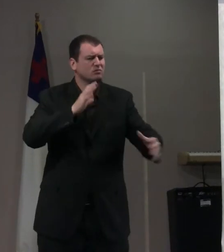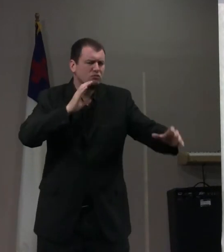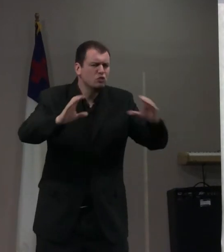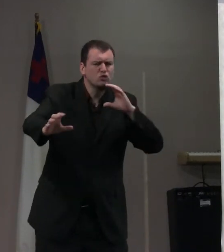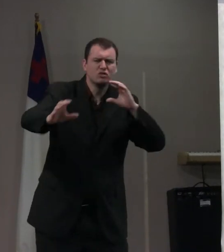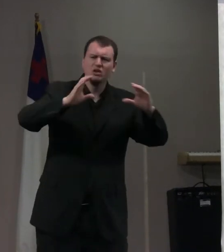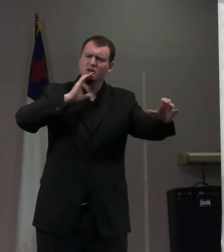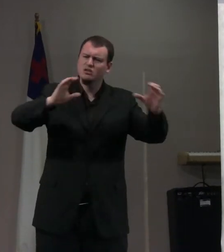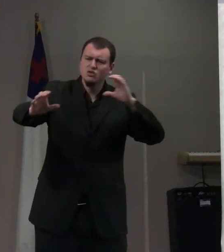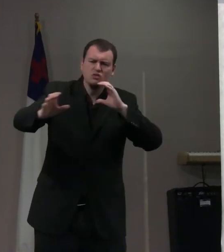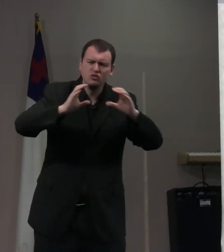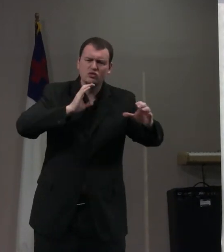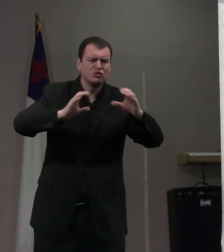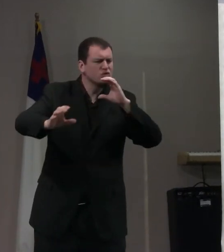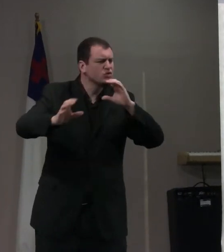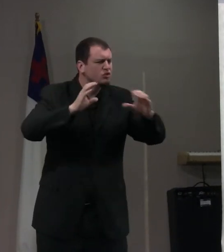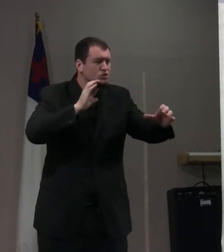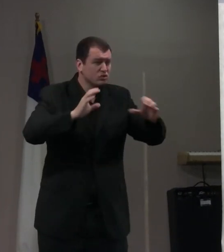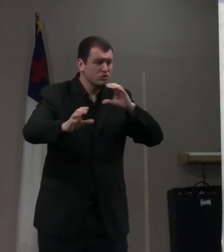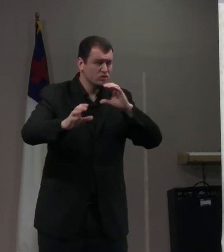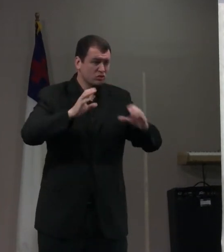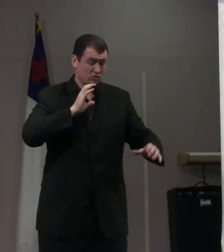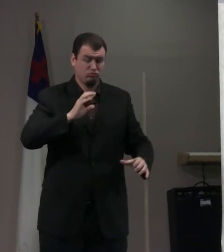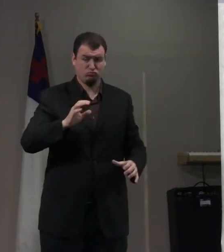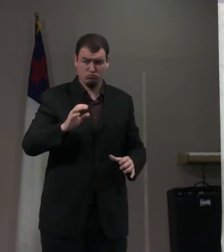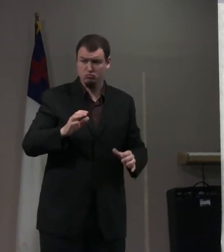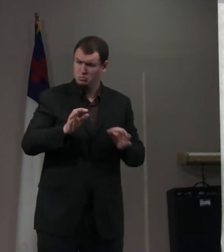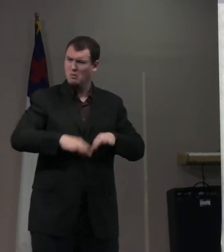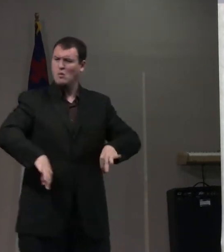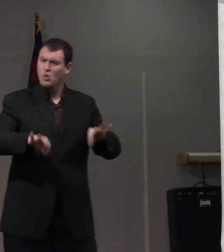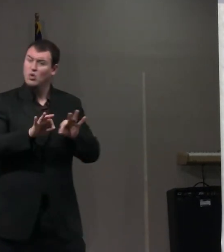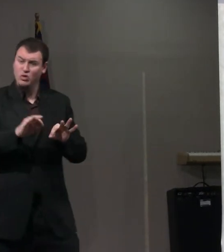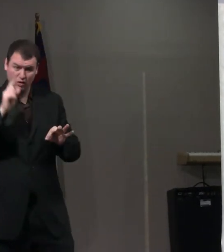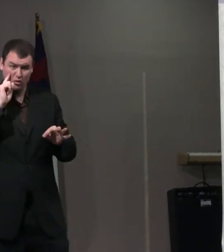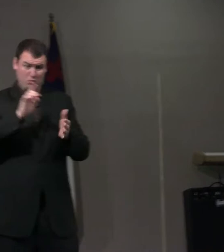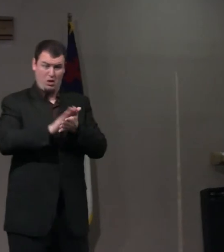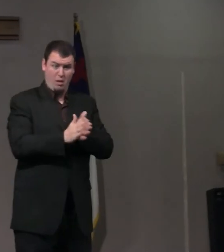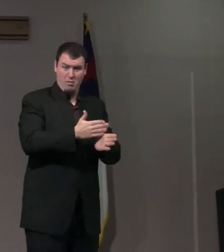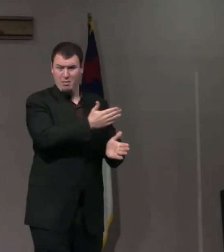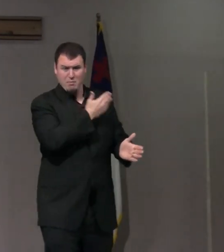be easy to communicate with. That's important.